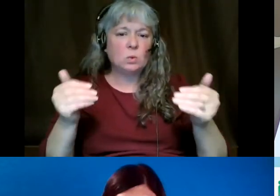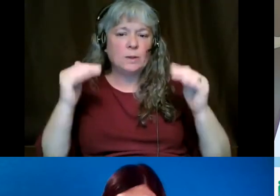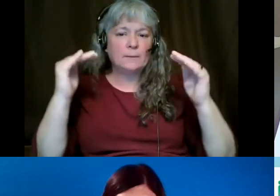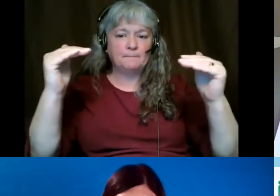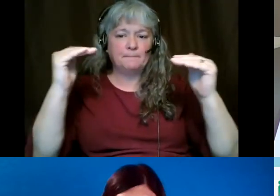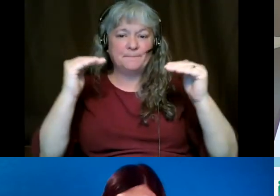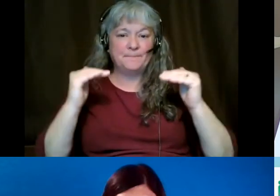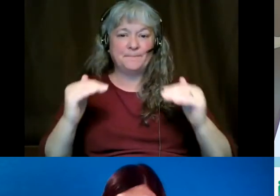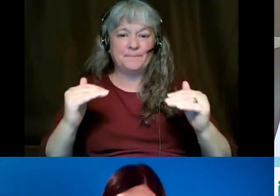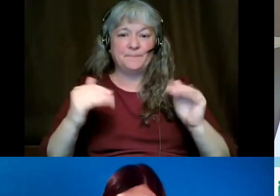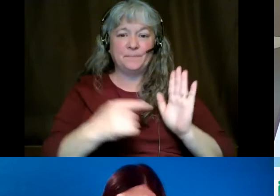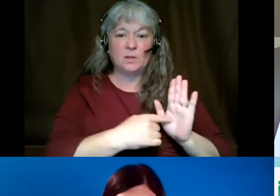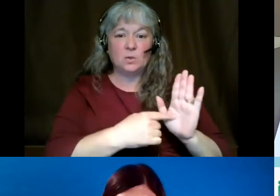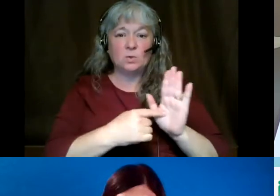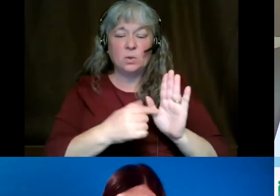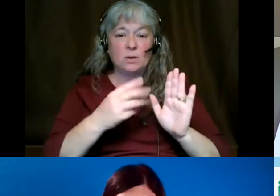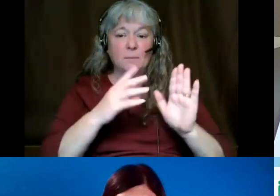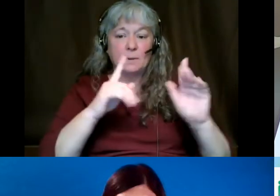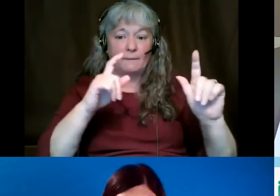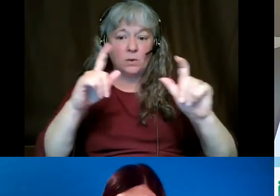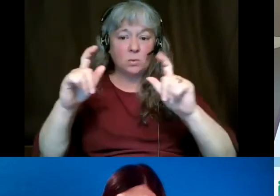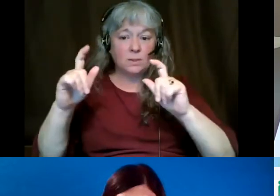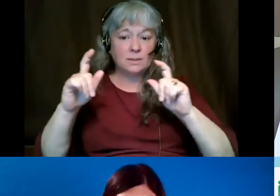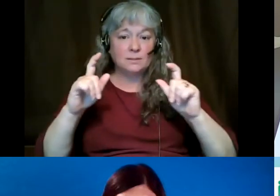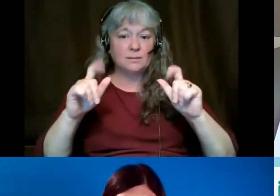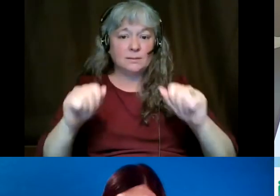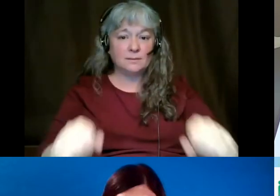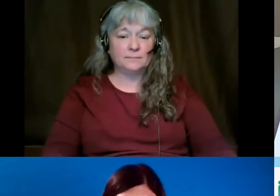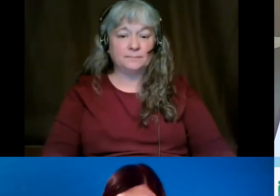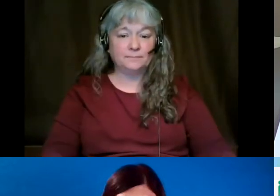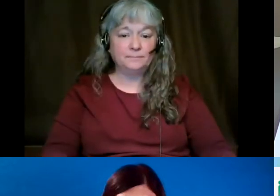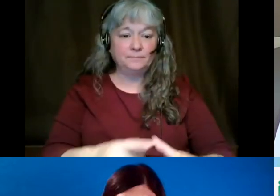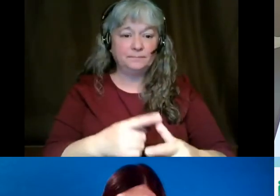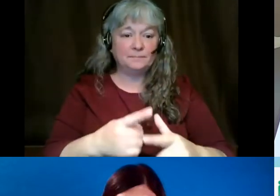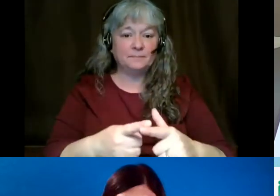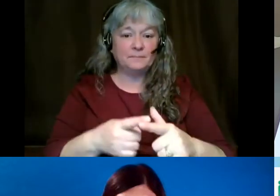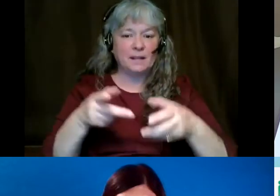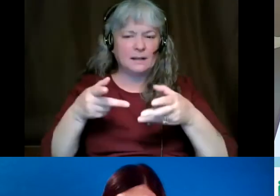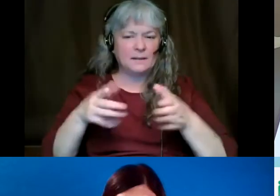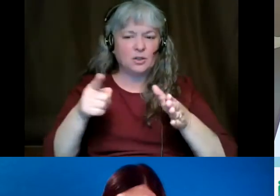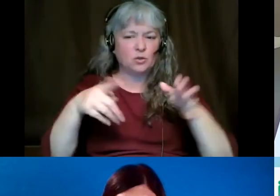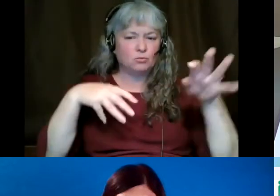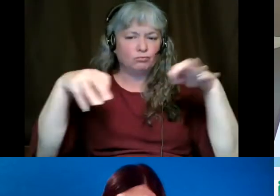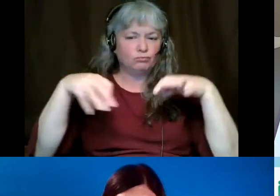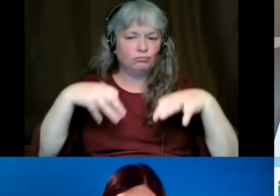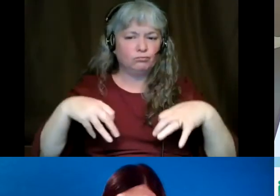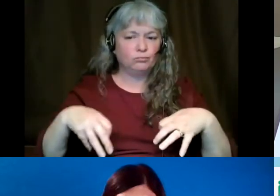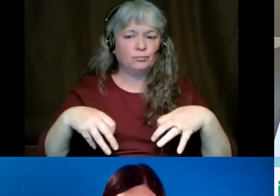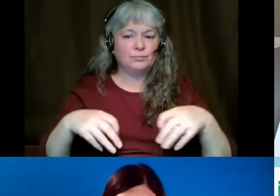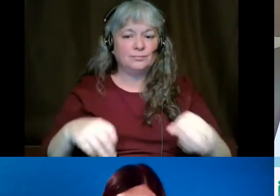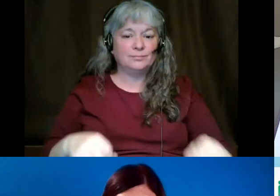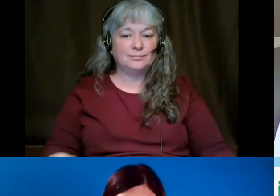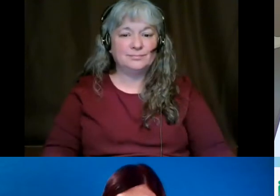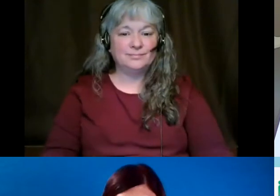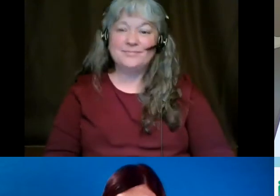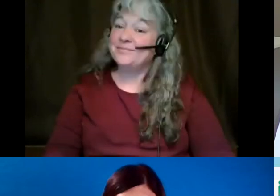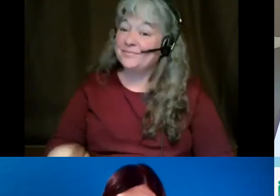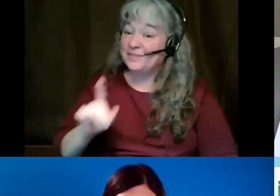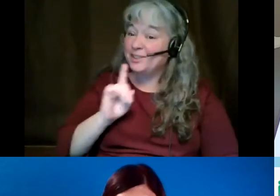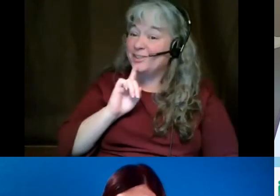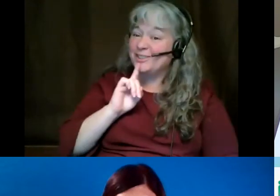to showing a couple of the photos and letting you talk about those. Sure.